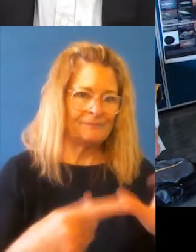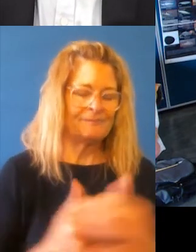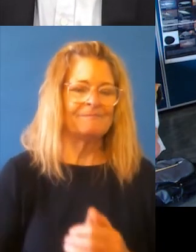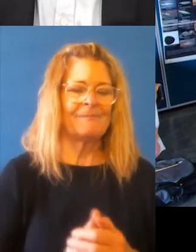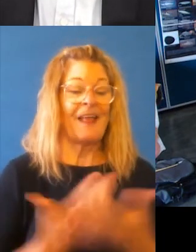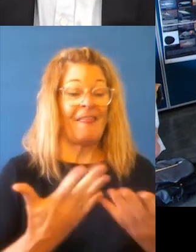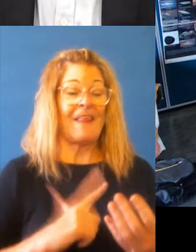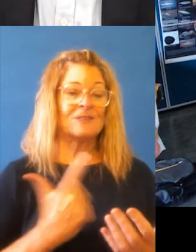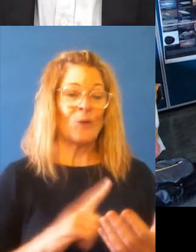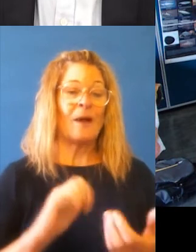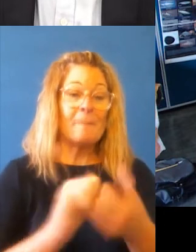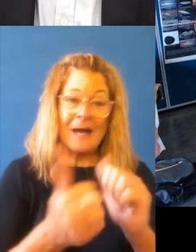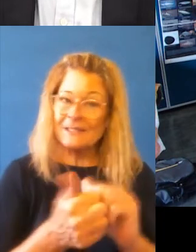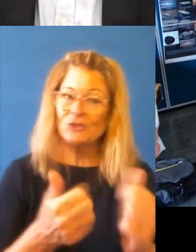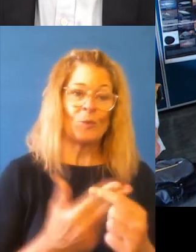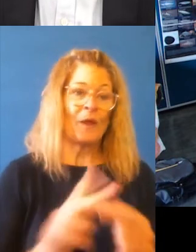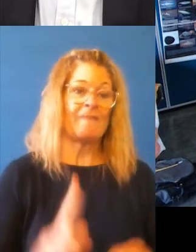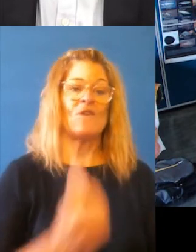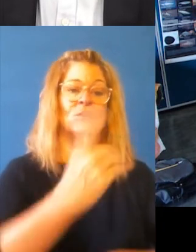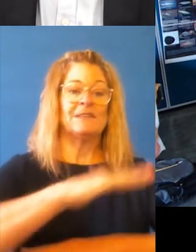people are so important.